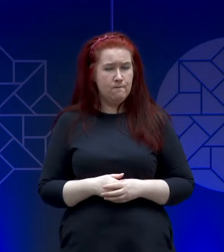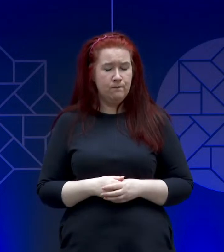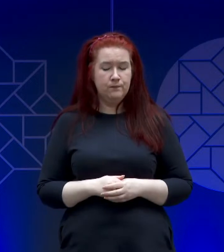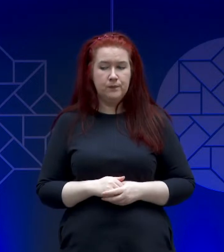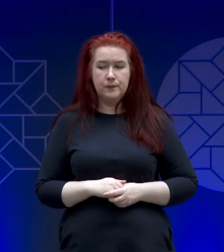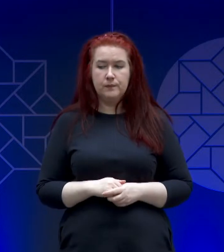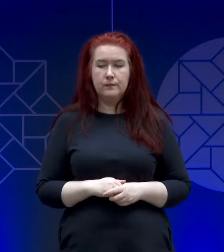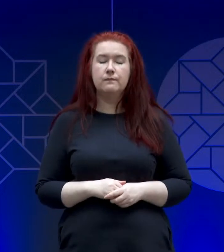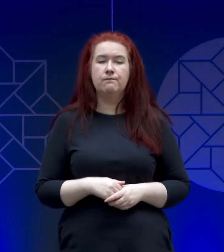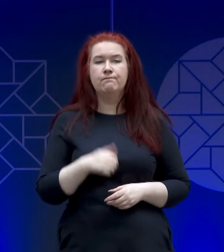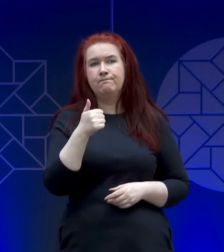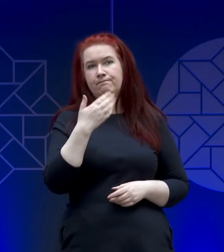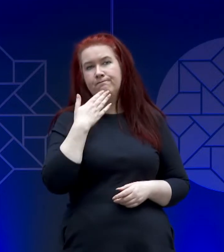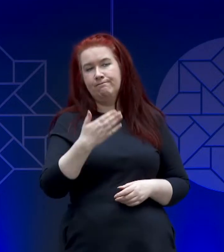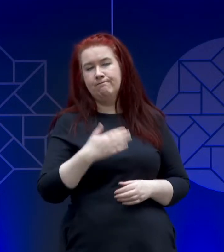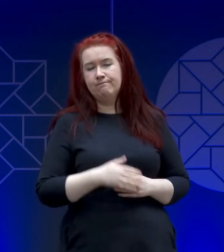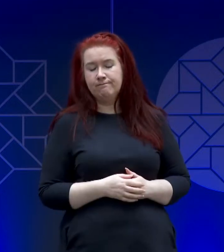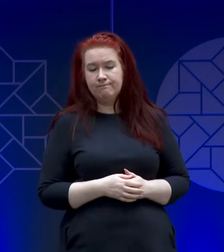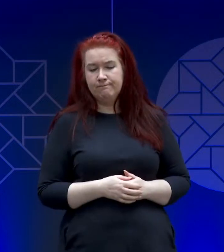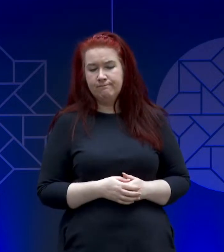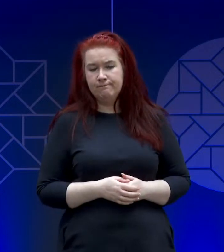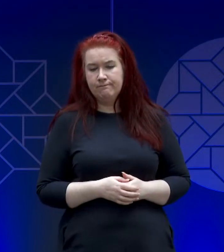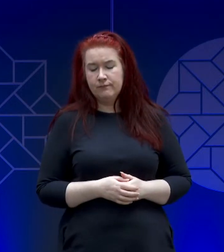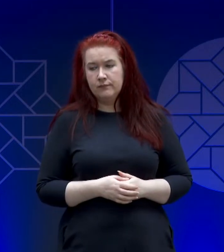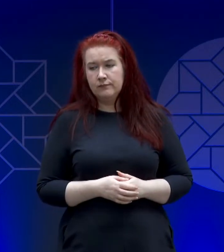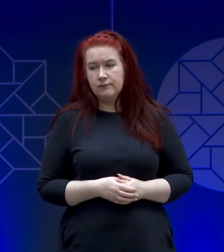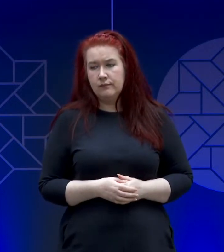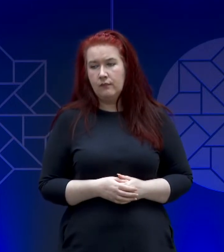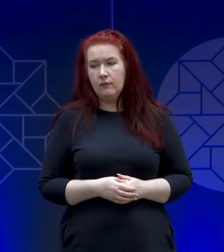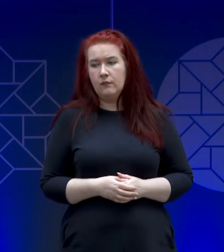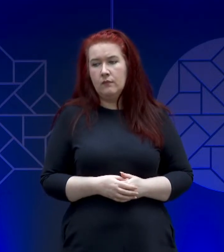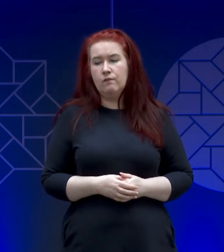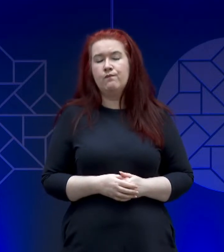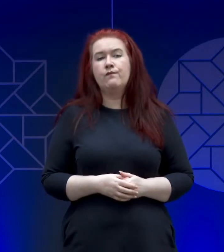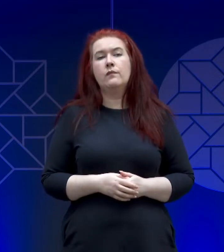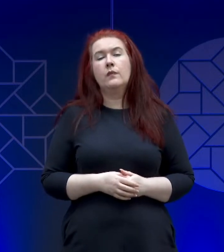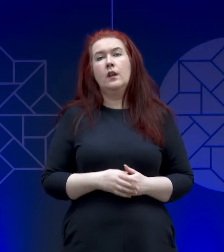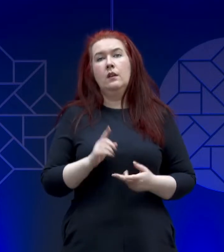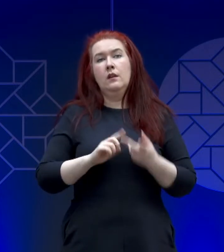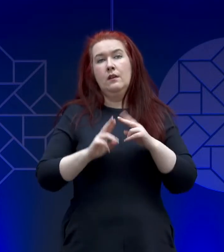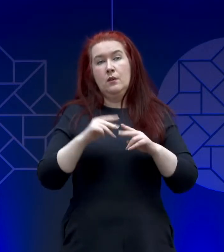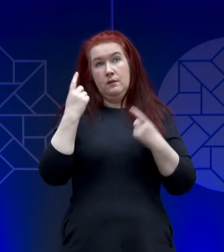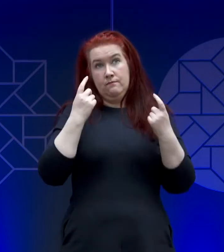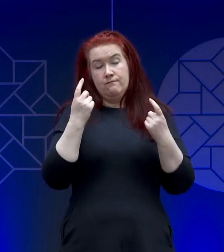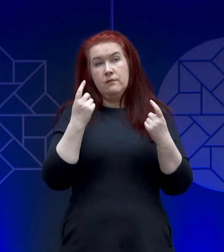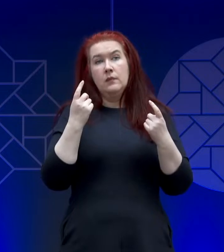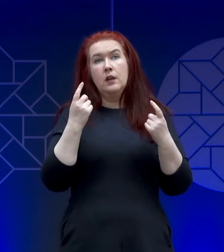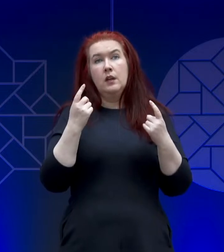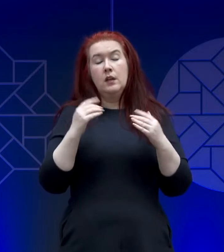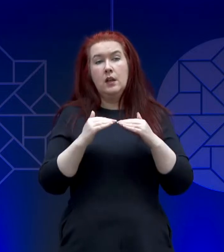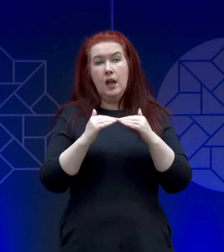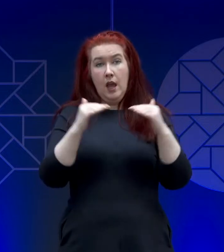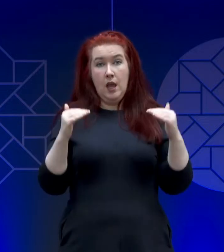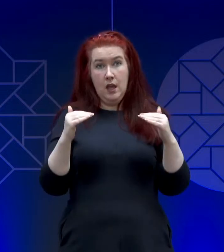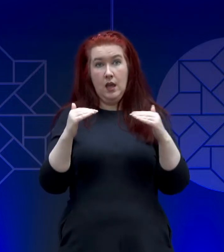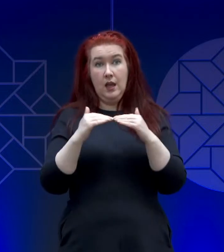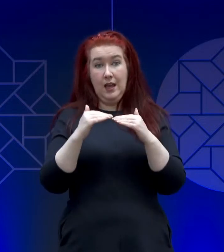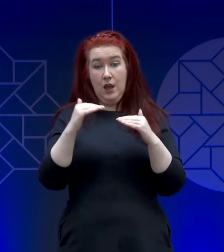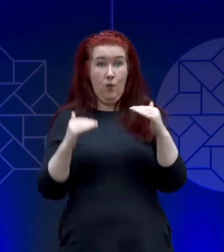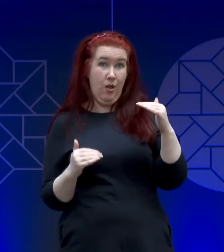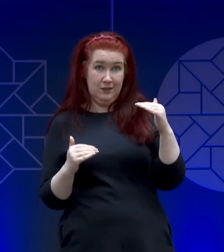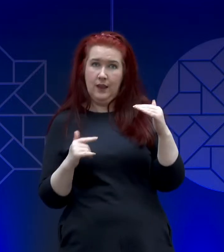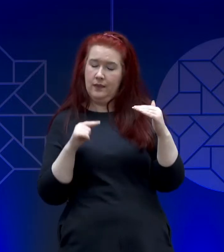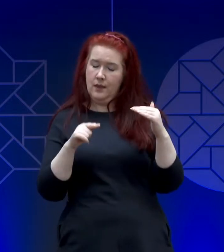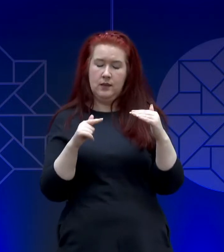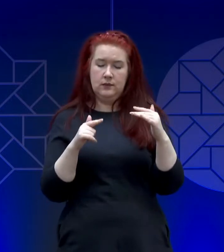very much. I think the point of inequality is fundamental to the